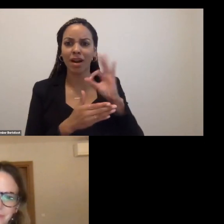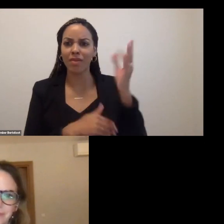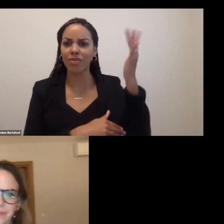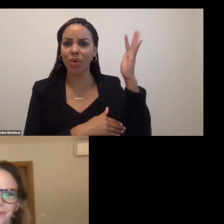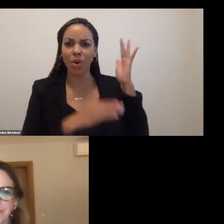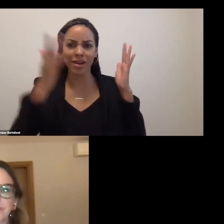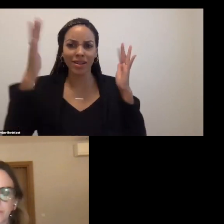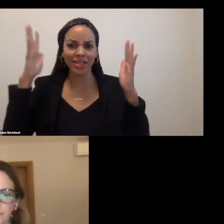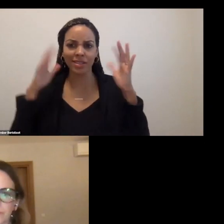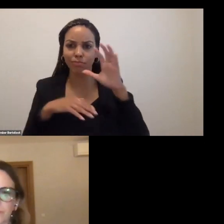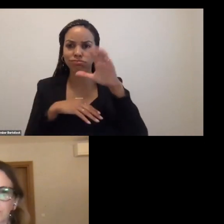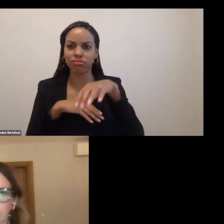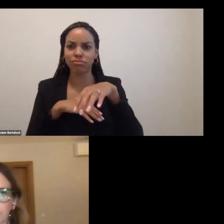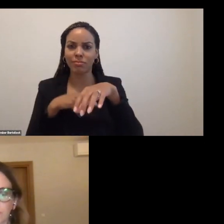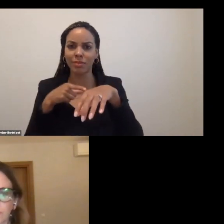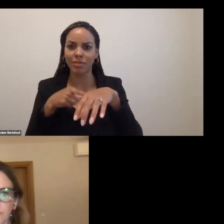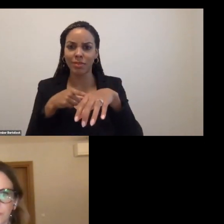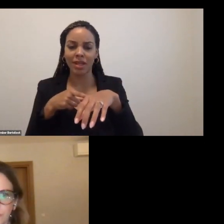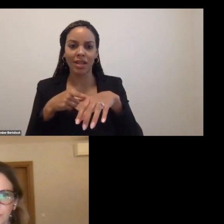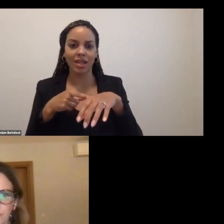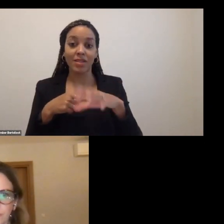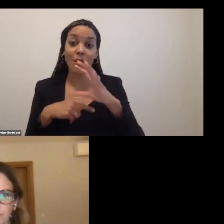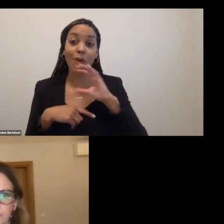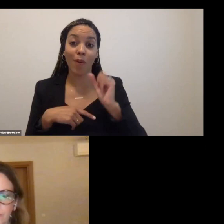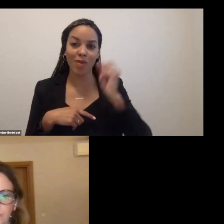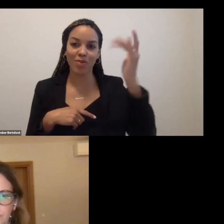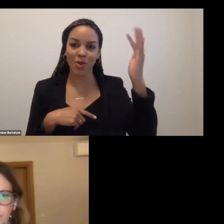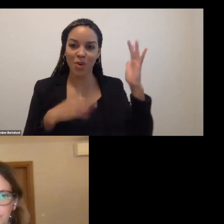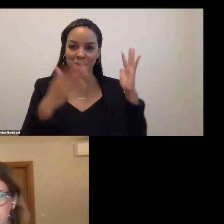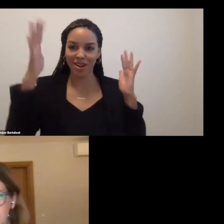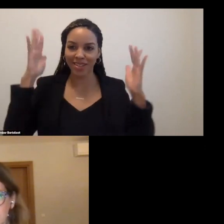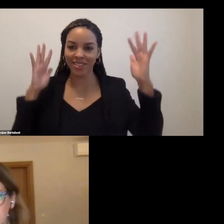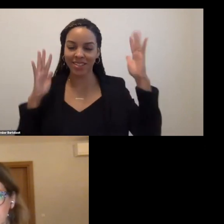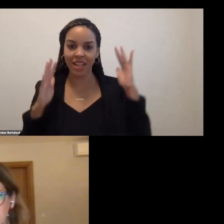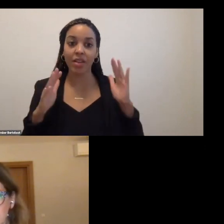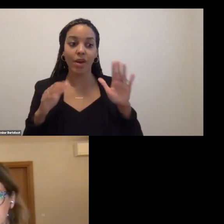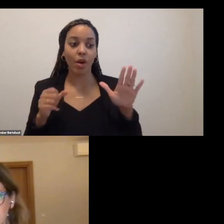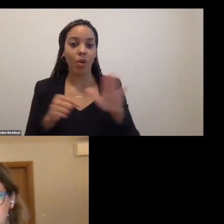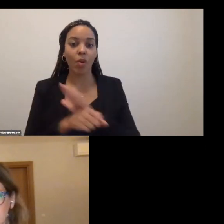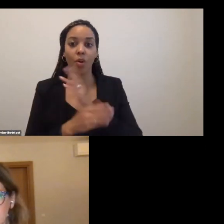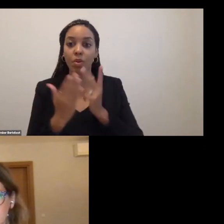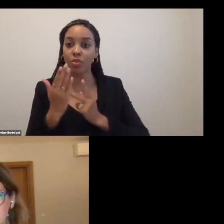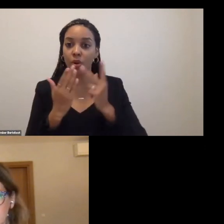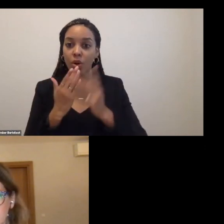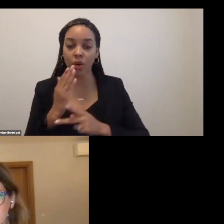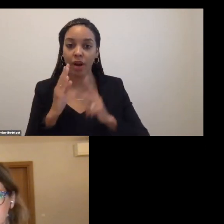is an old forest, and their whole programming is about